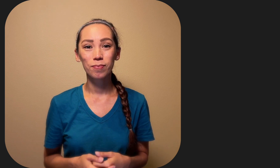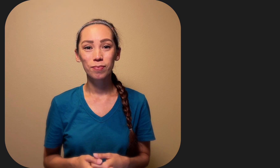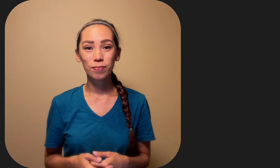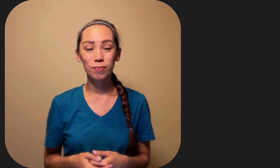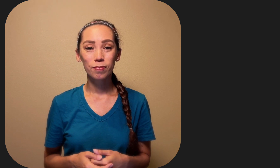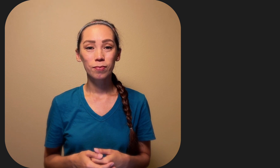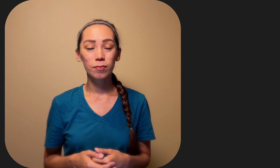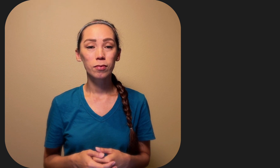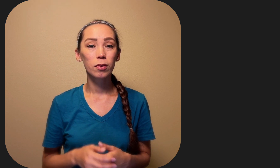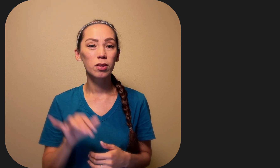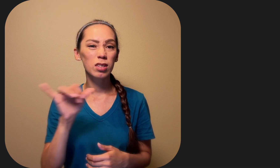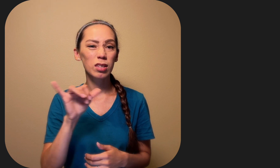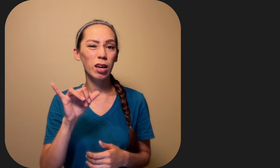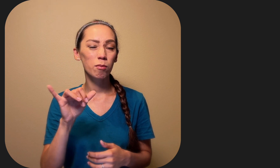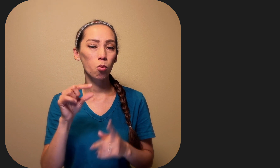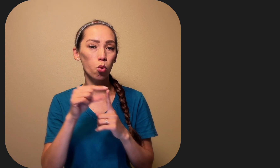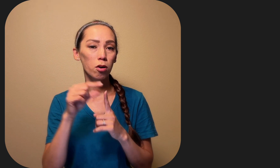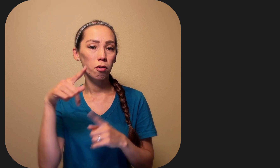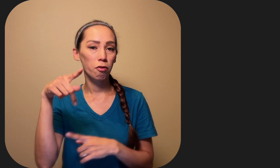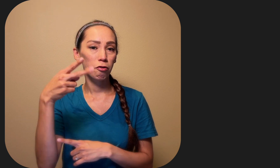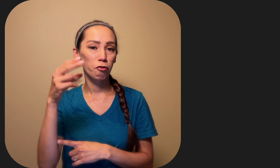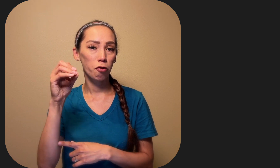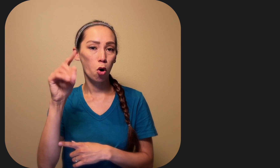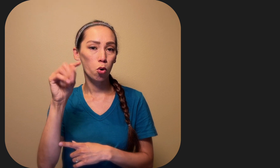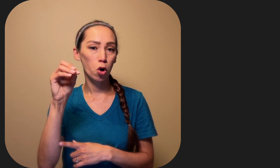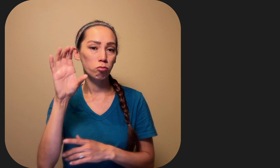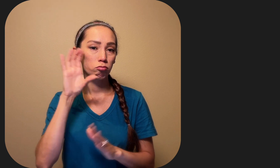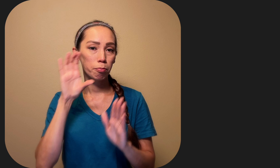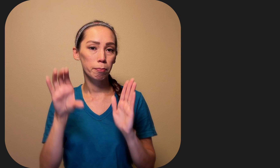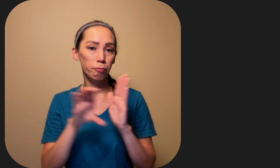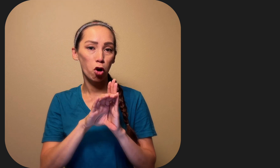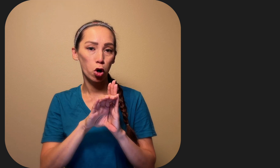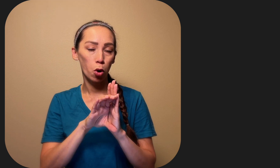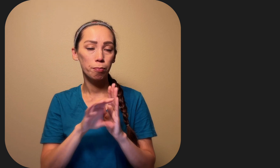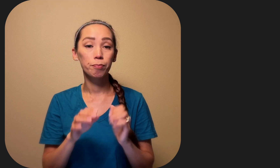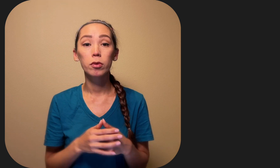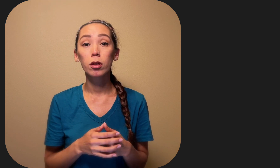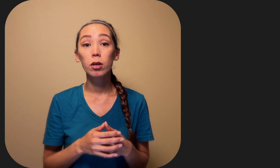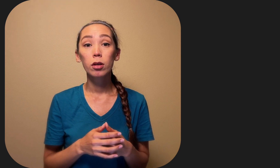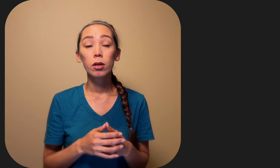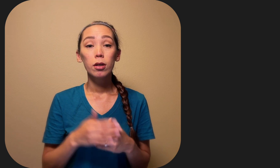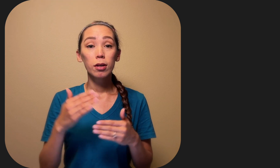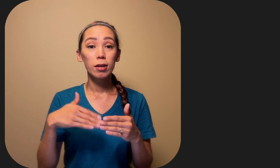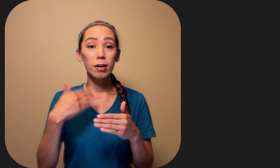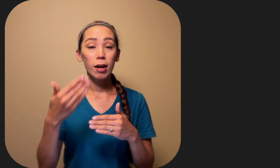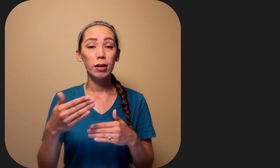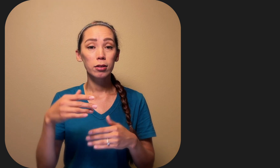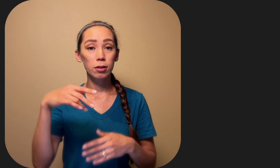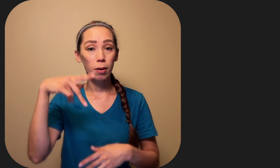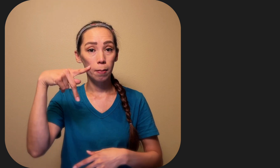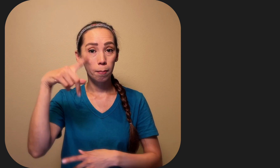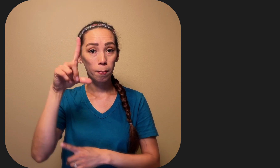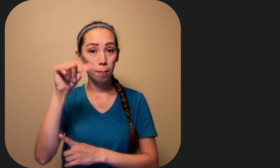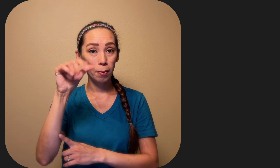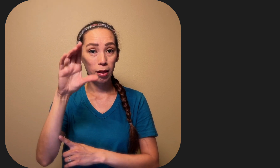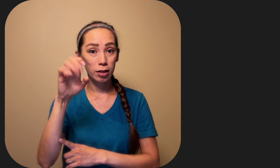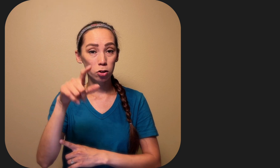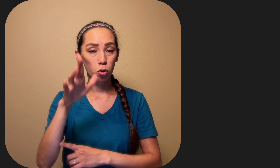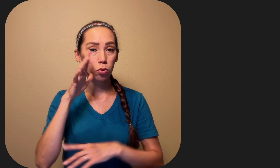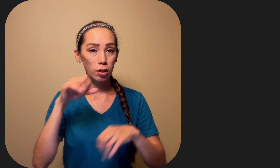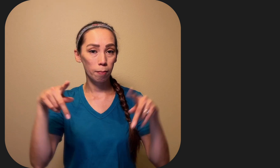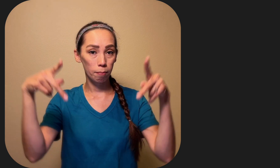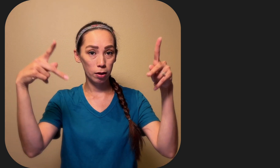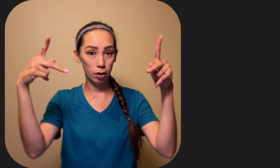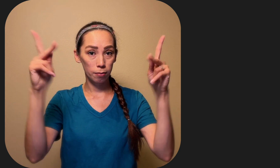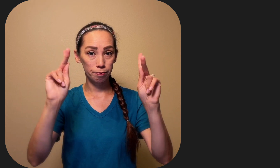Picture. It also means photo. Next word is place. So you're going to take your P's and you're